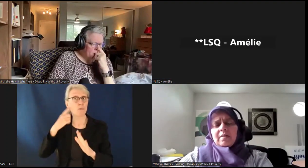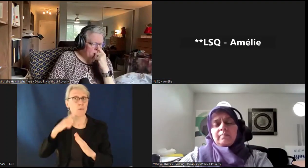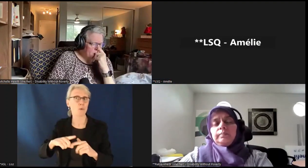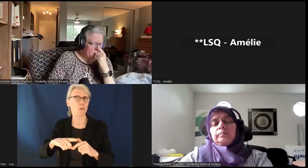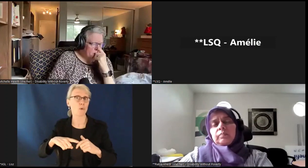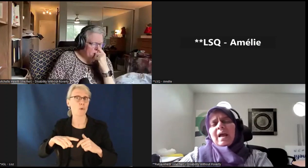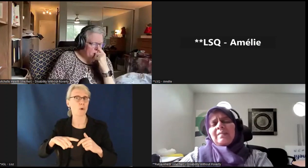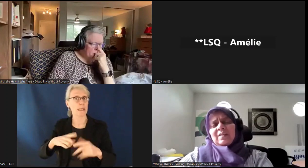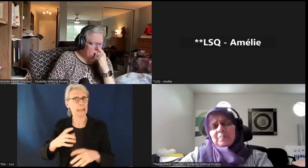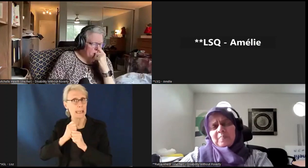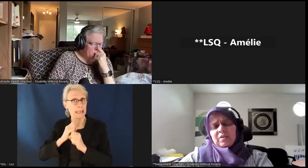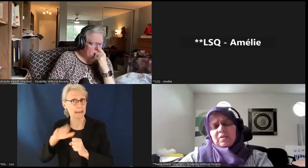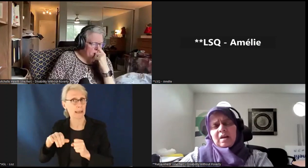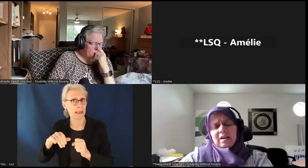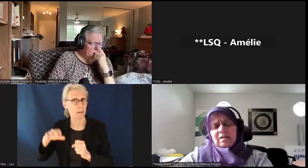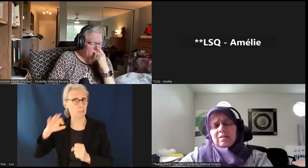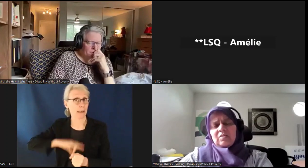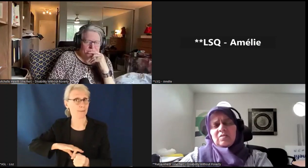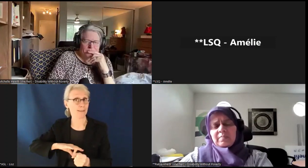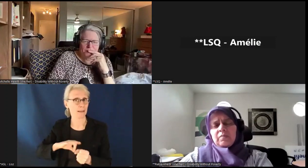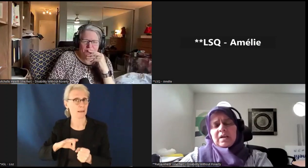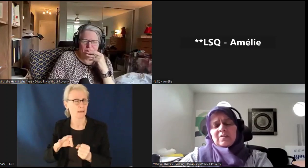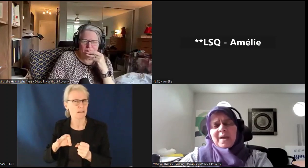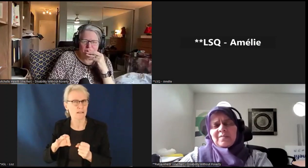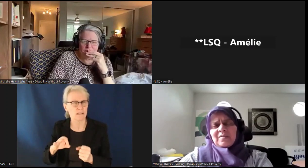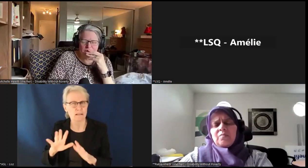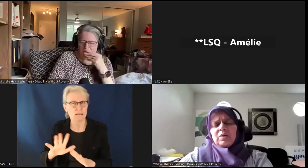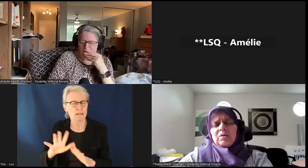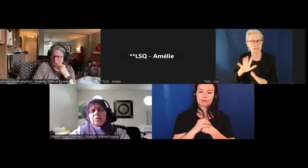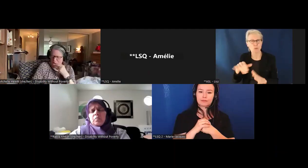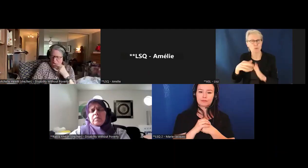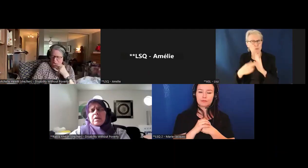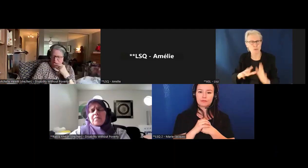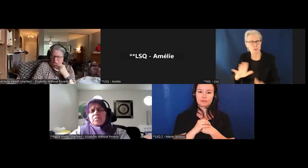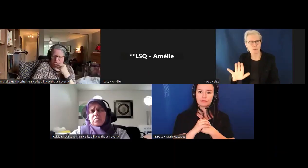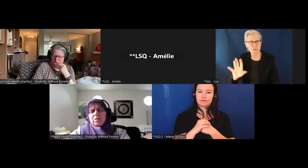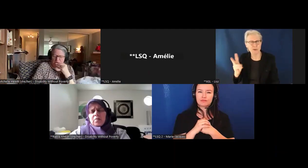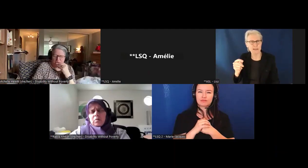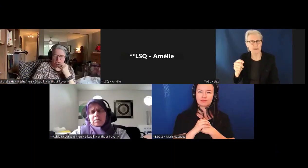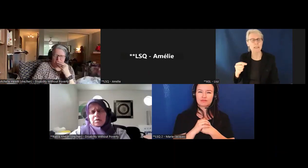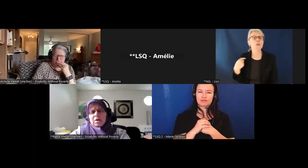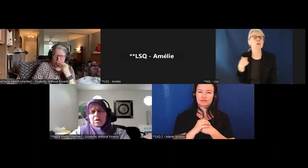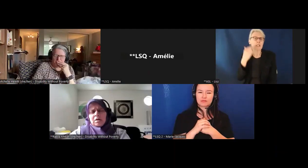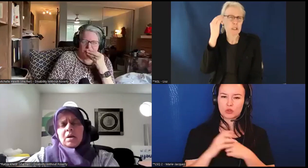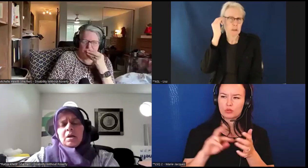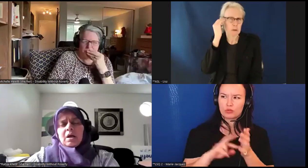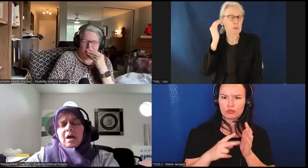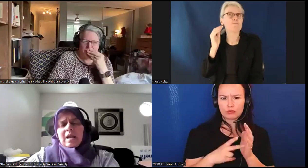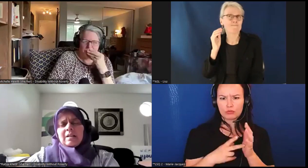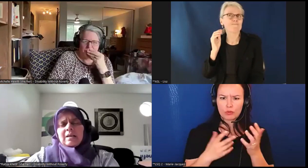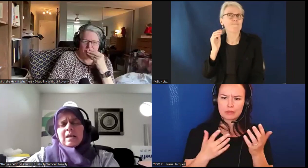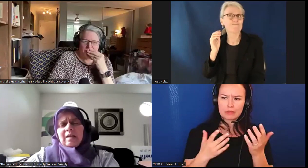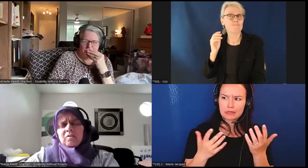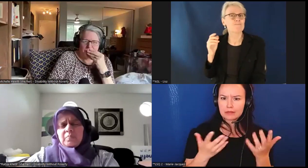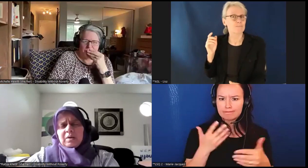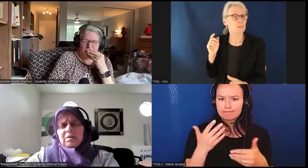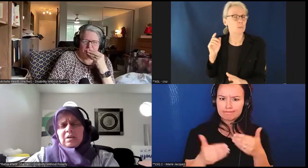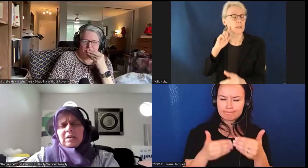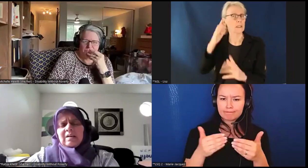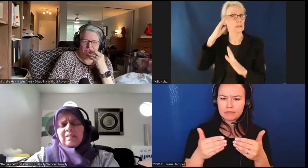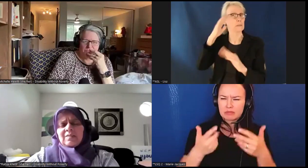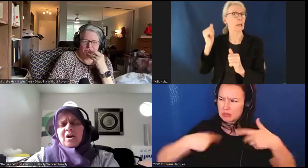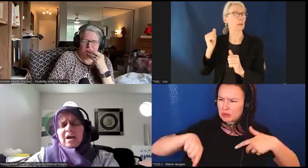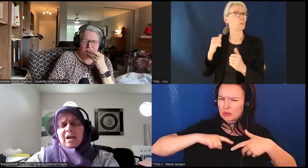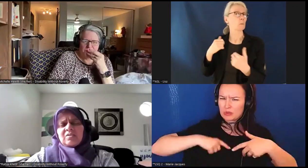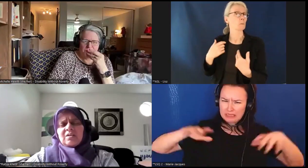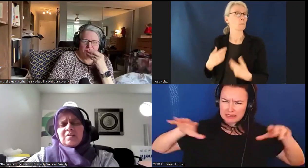also, as expected, and this is something we expected and we knew we would have to do a lot of work on, the eligibility